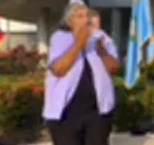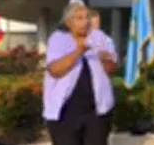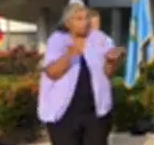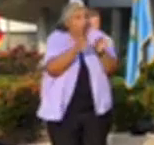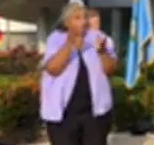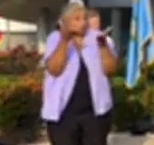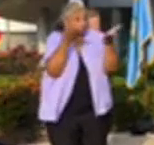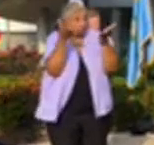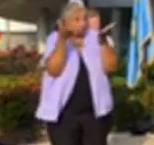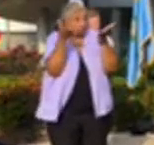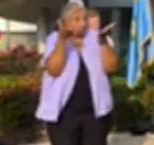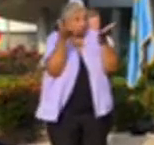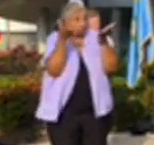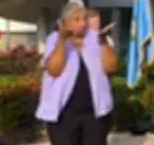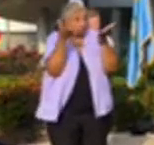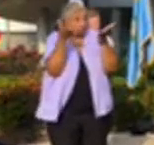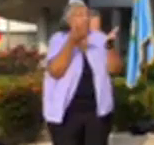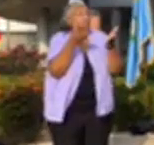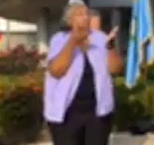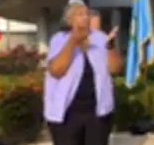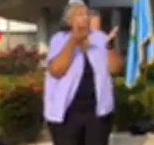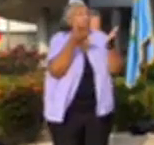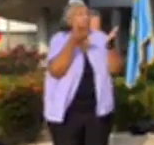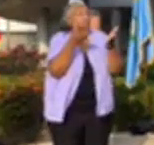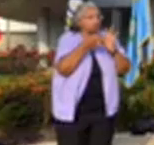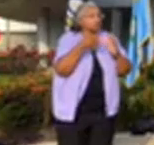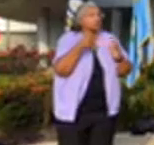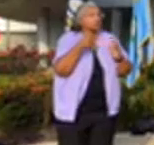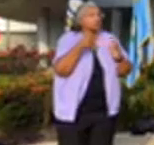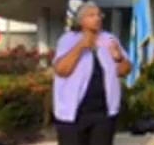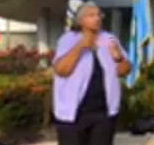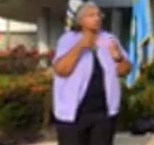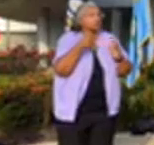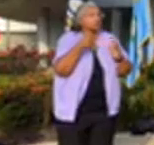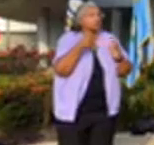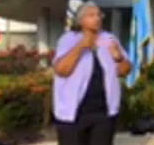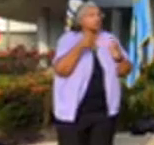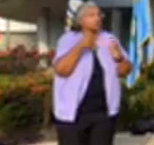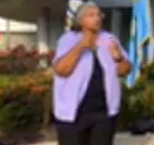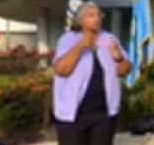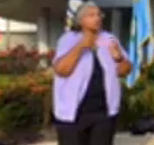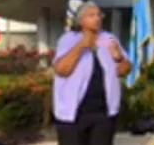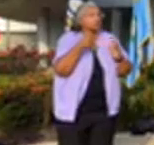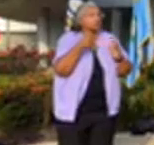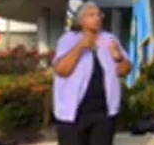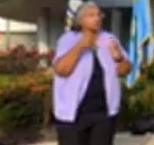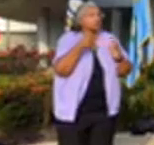will remain intact. Be forced